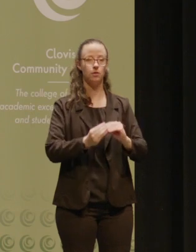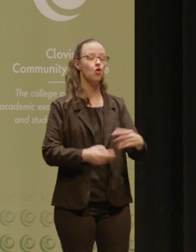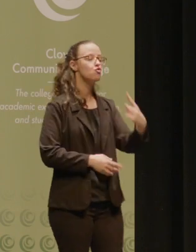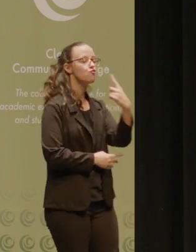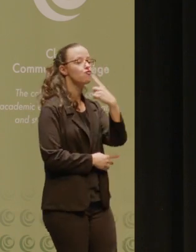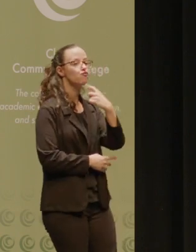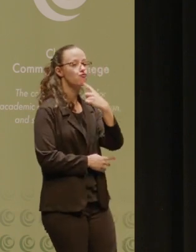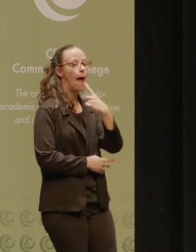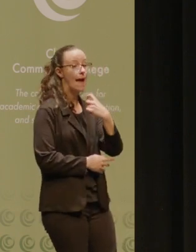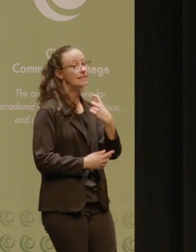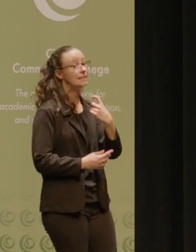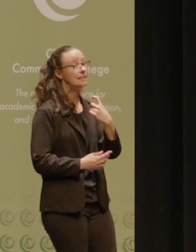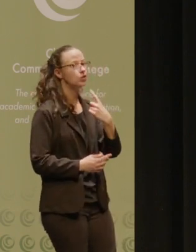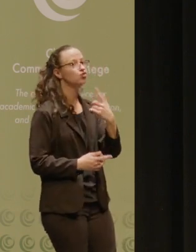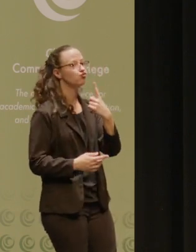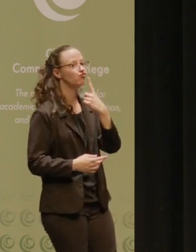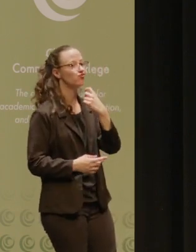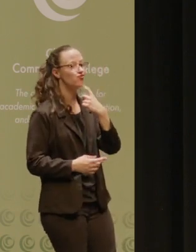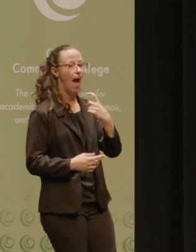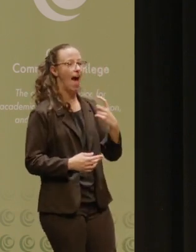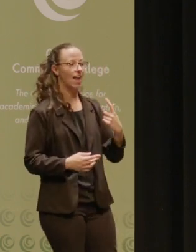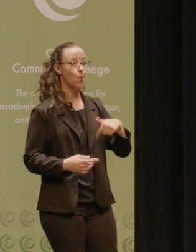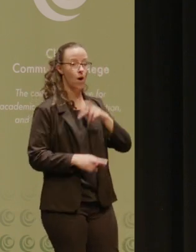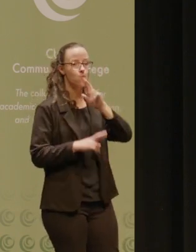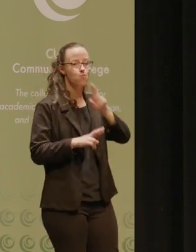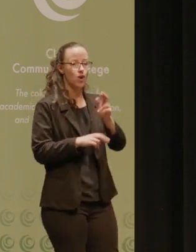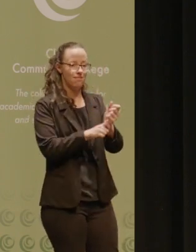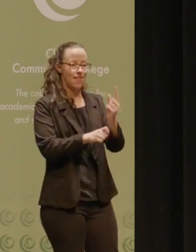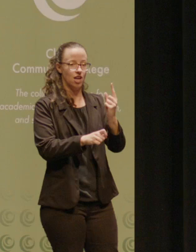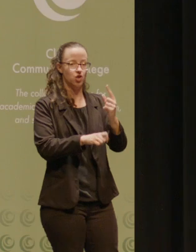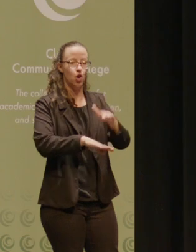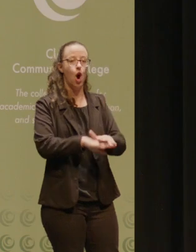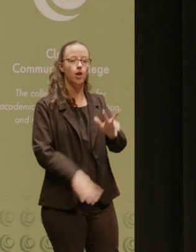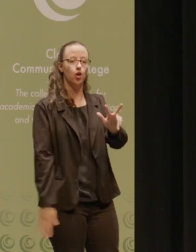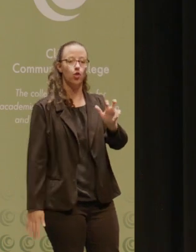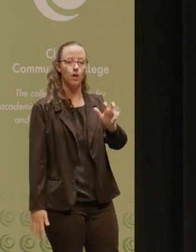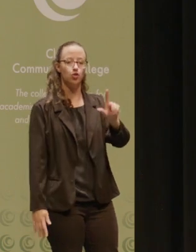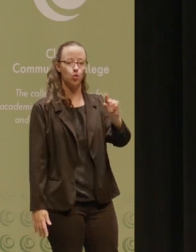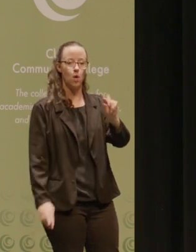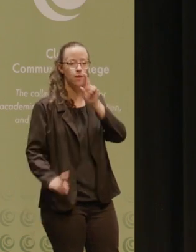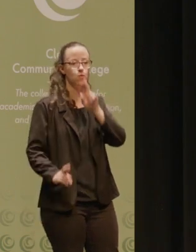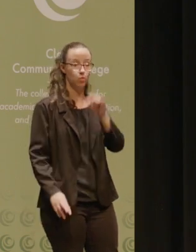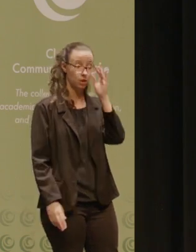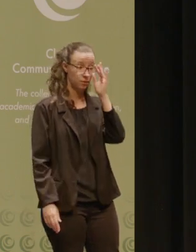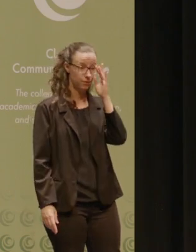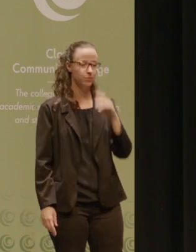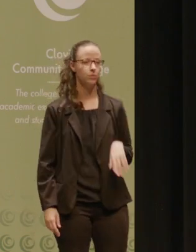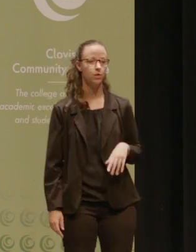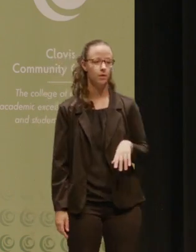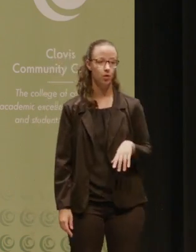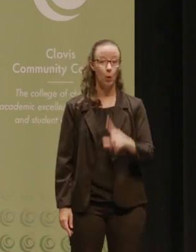red numbers, yeah, we're in the red. The red numbers are what we reported last year on our 320 report. So